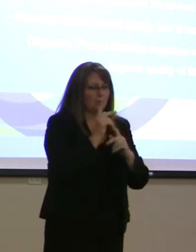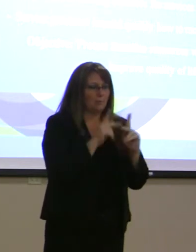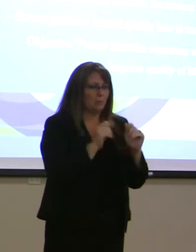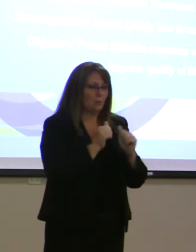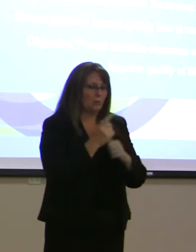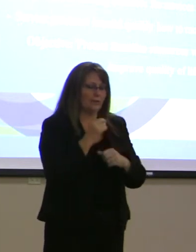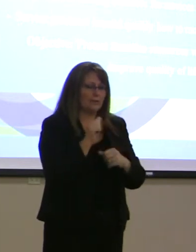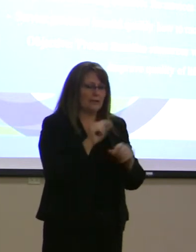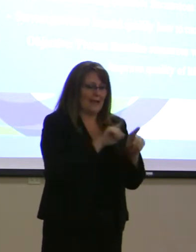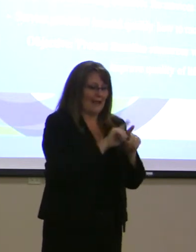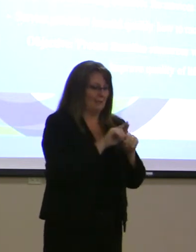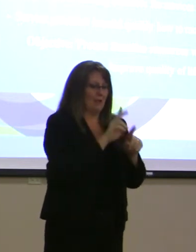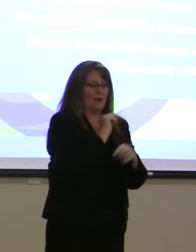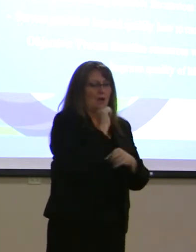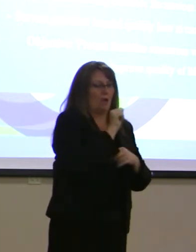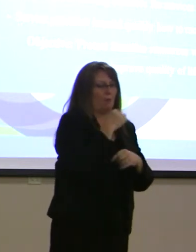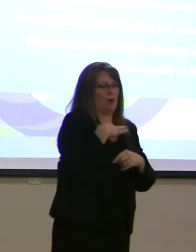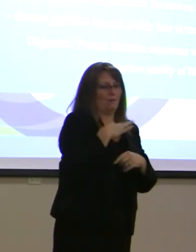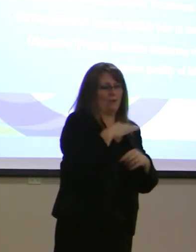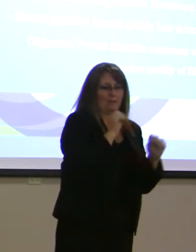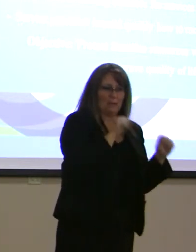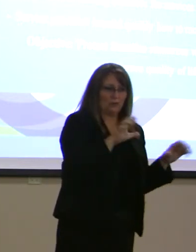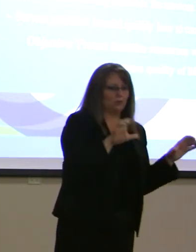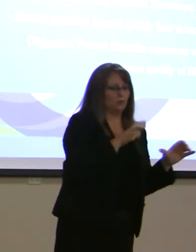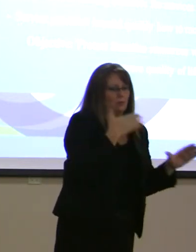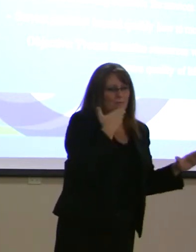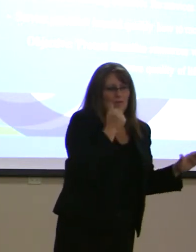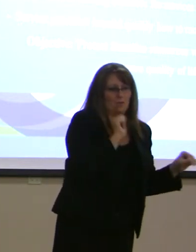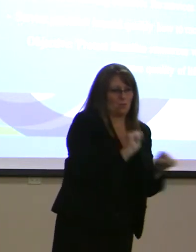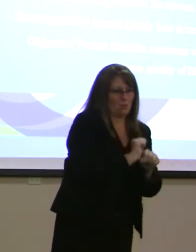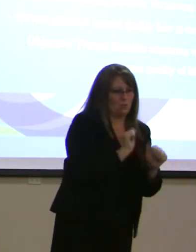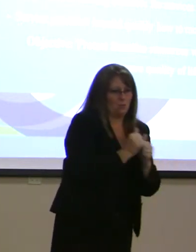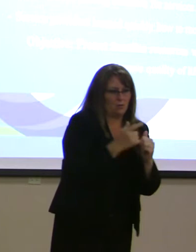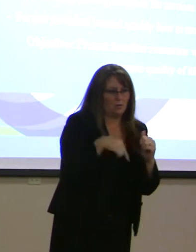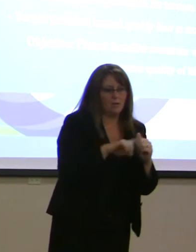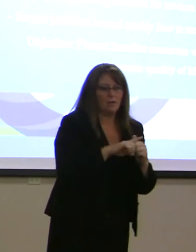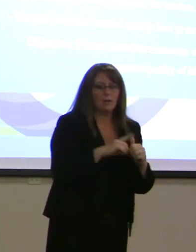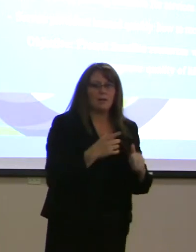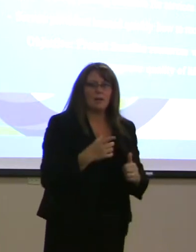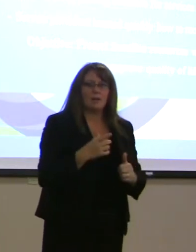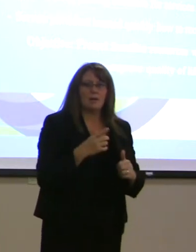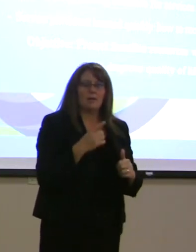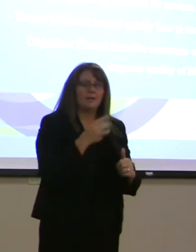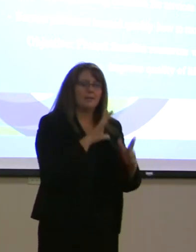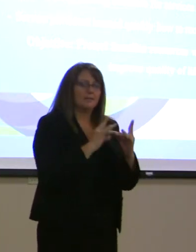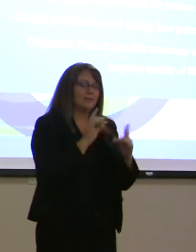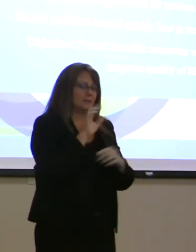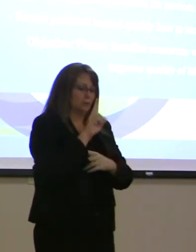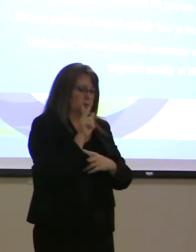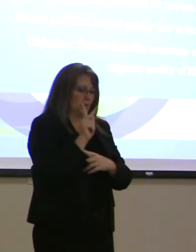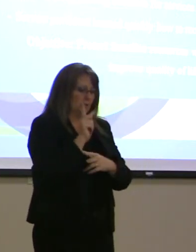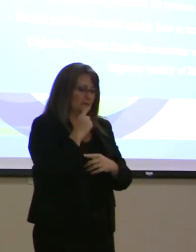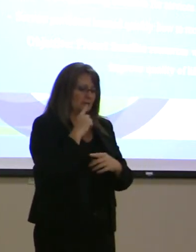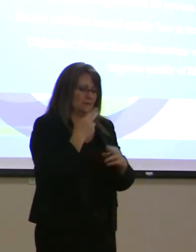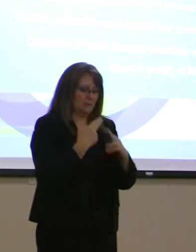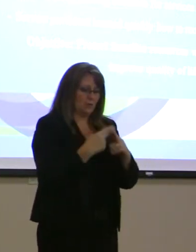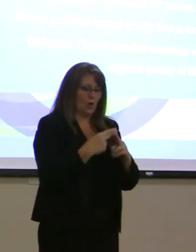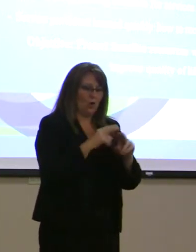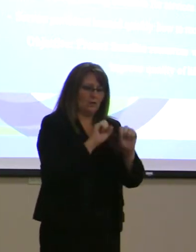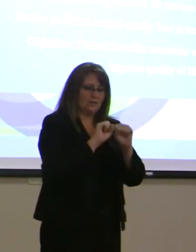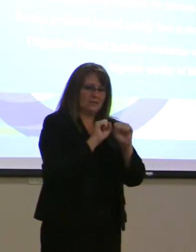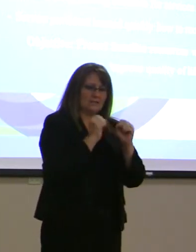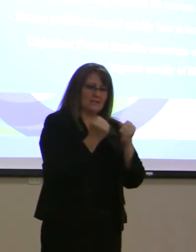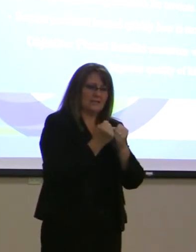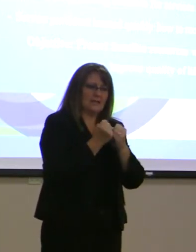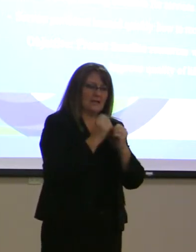the not-for-profit can. So I think David Cameron over in the UK has called it his big society response, and I know